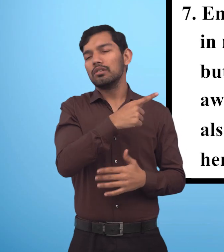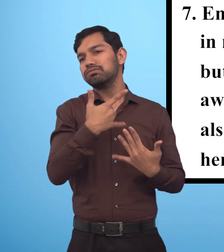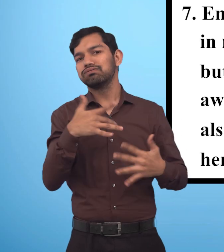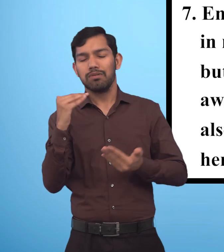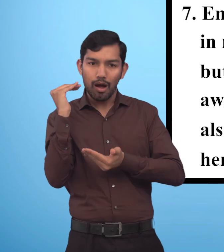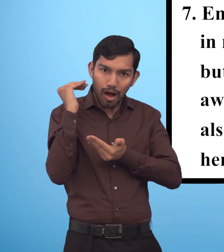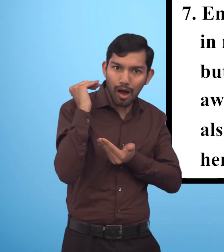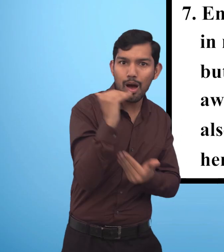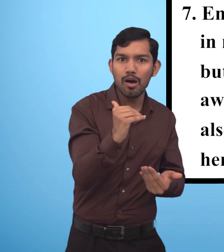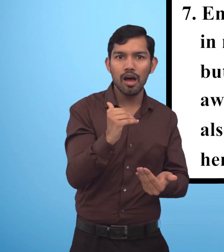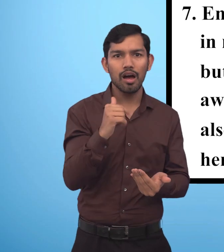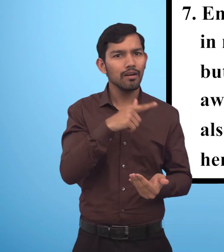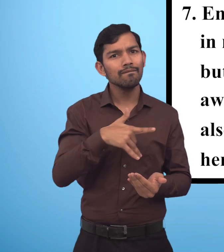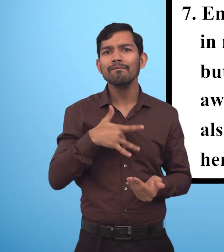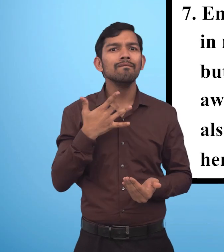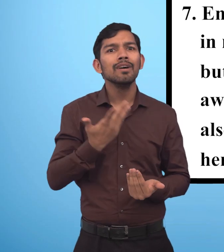showed.